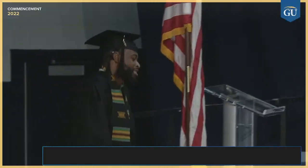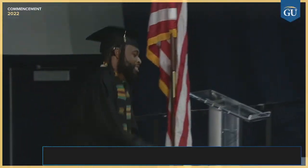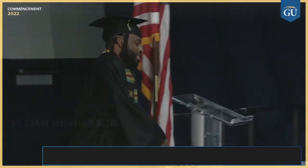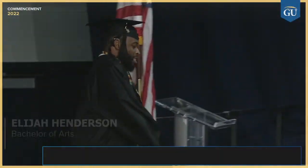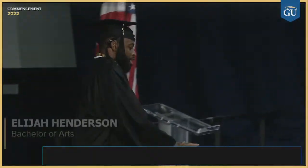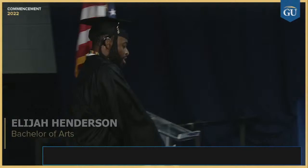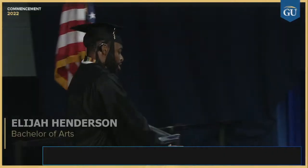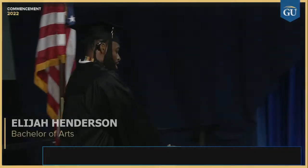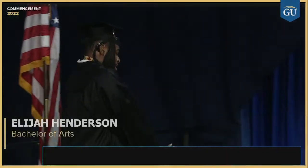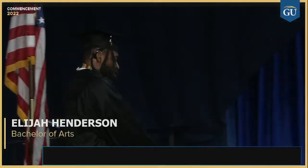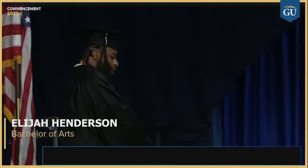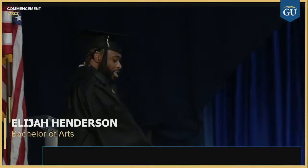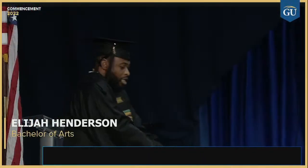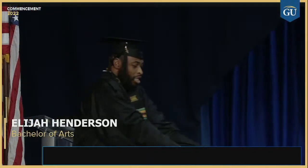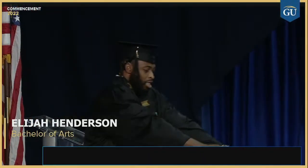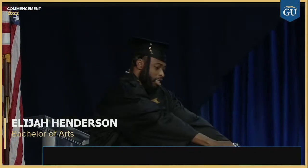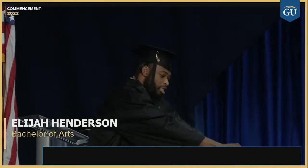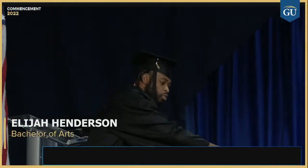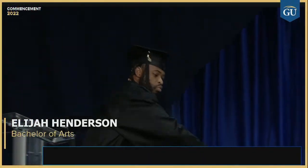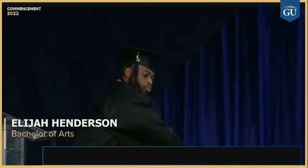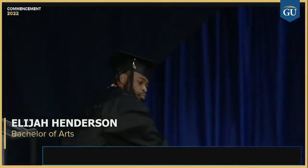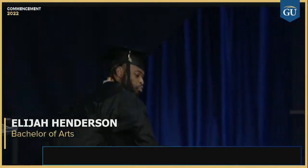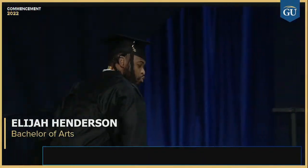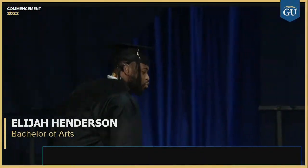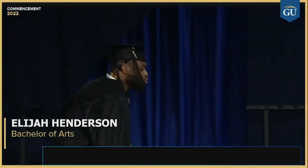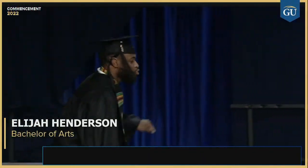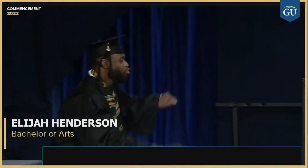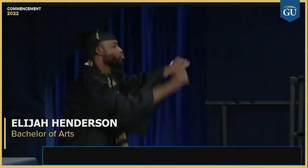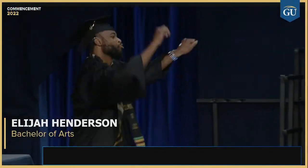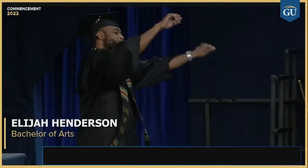Elijah Henderson, Bachelor of Arts.